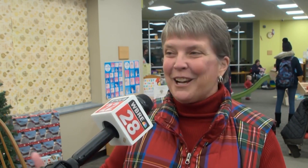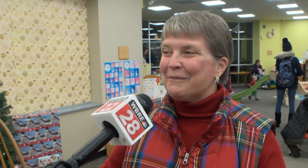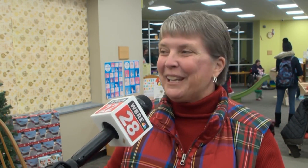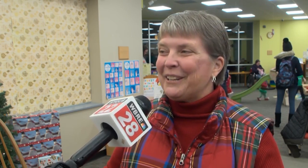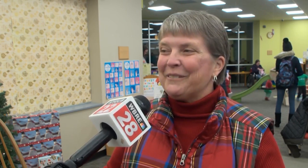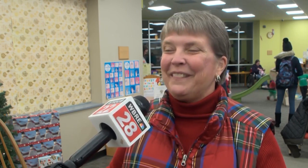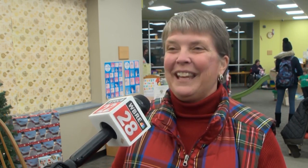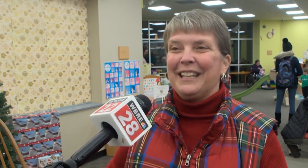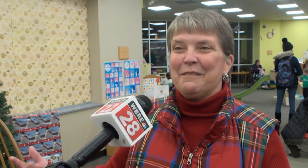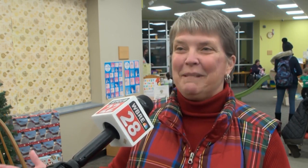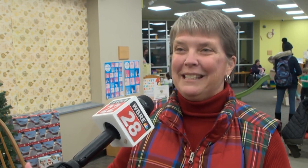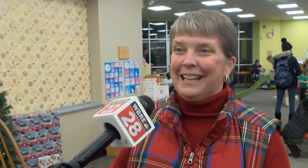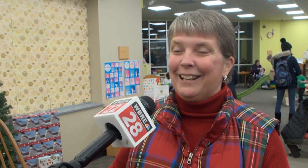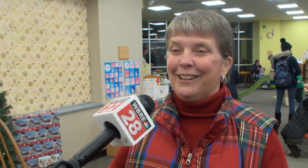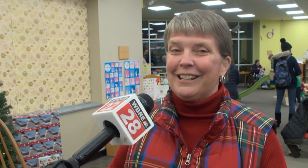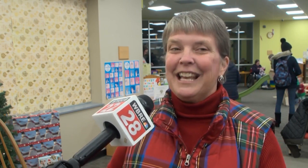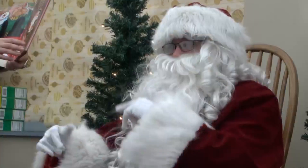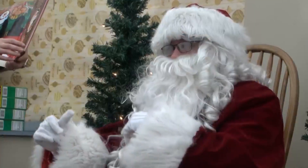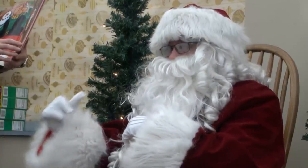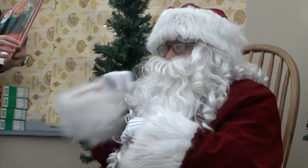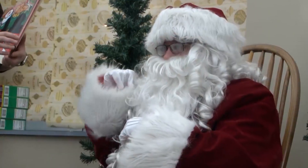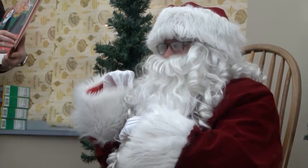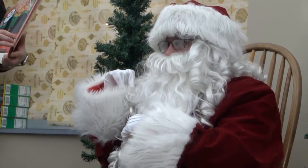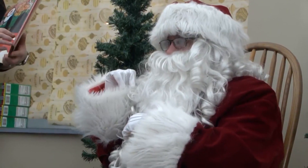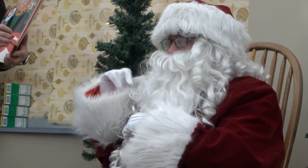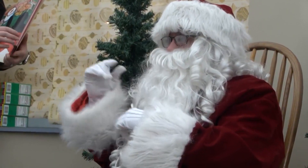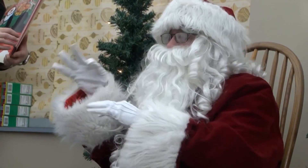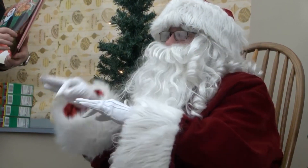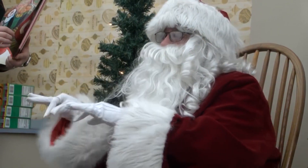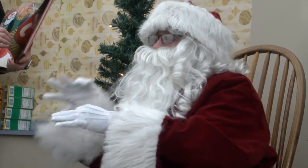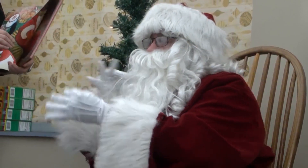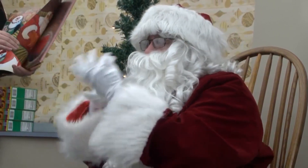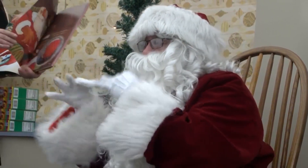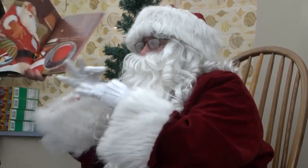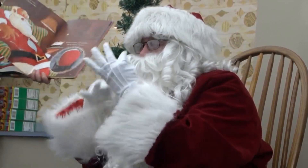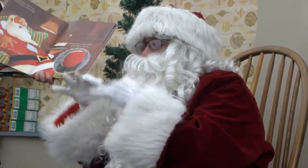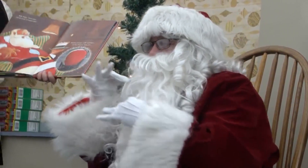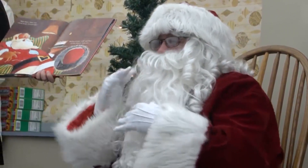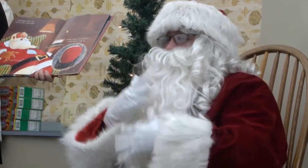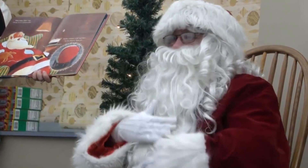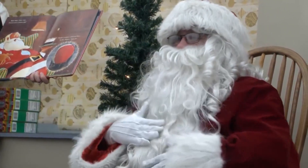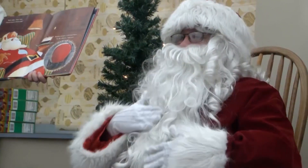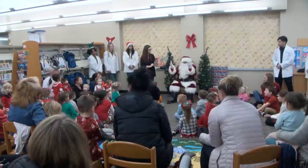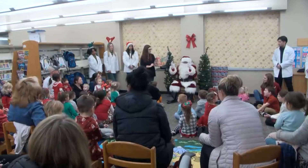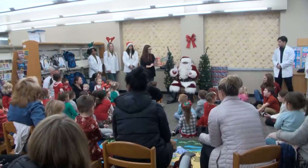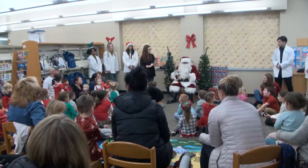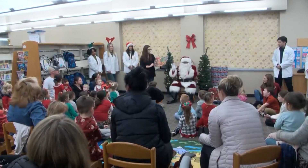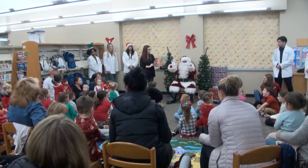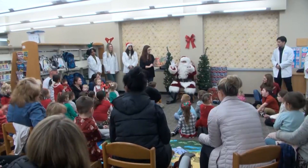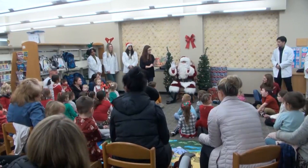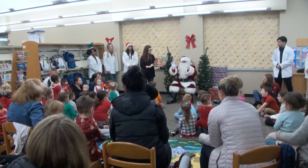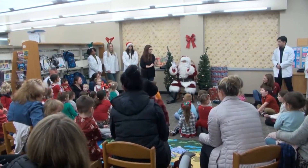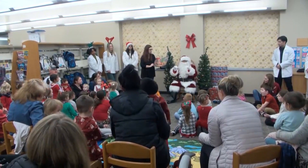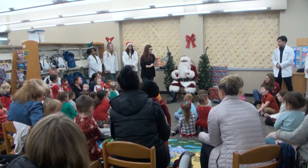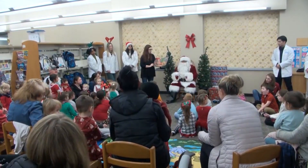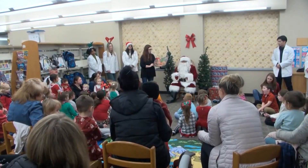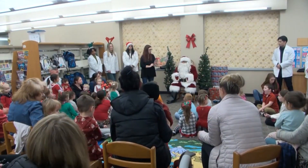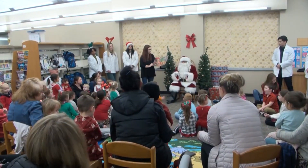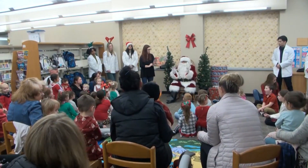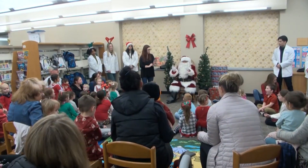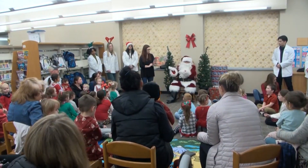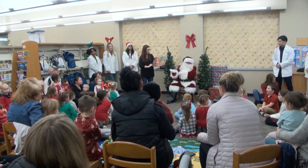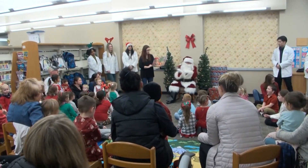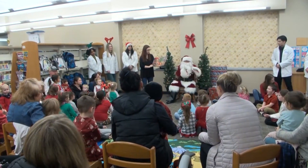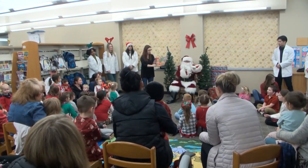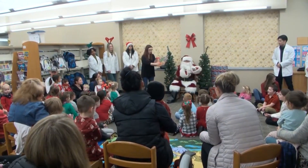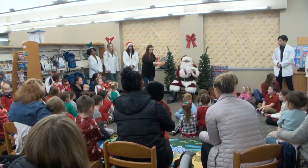get to come here, when they get to meet Santa Claus, but then when Santa Claus starts to communicate in their language. Since 2011, the Abington